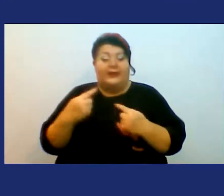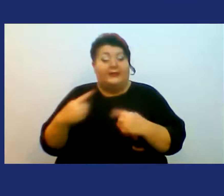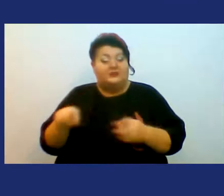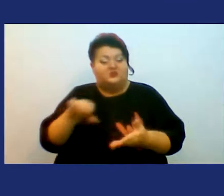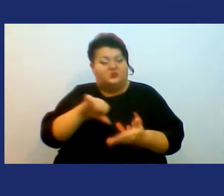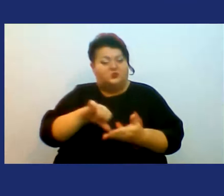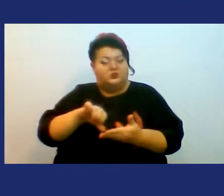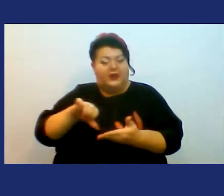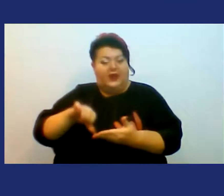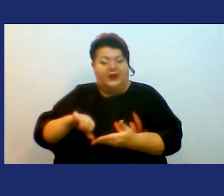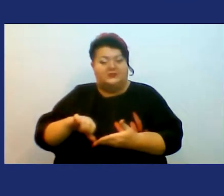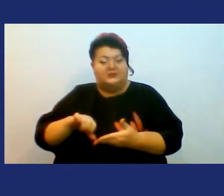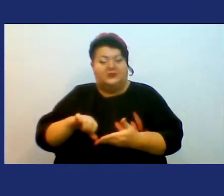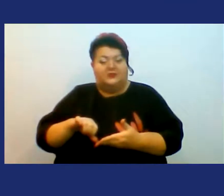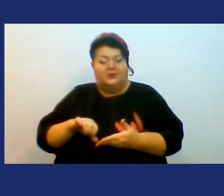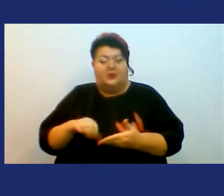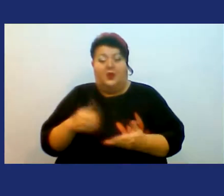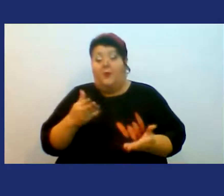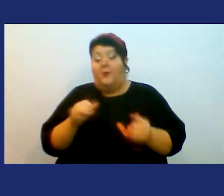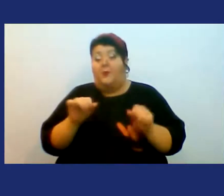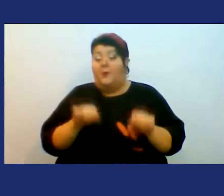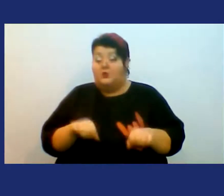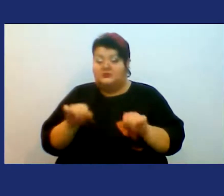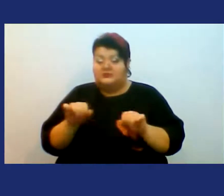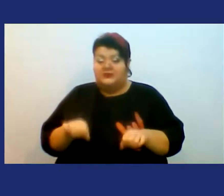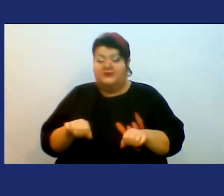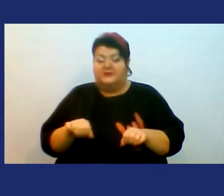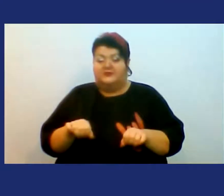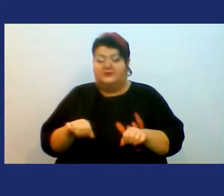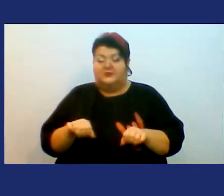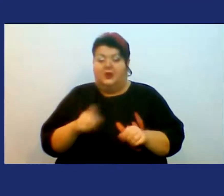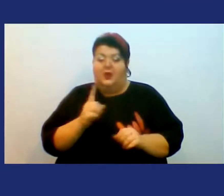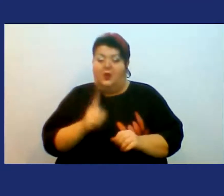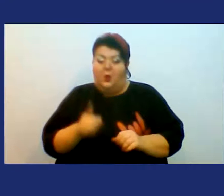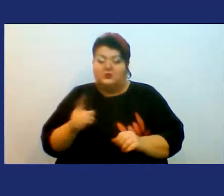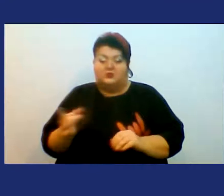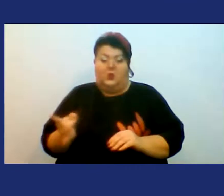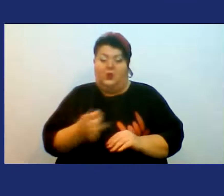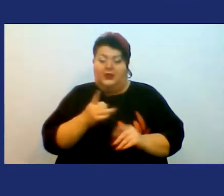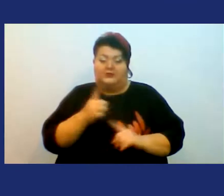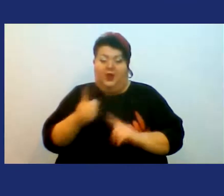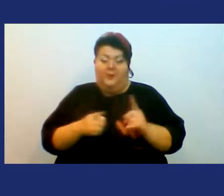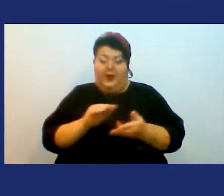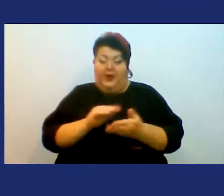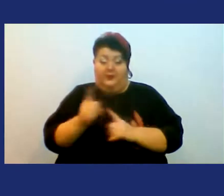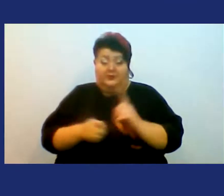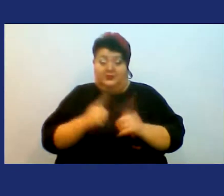is really considered to be the good practice worldwide, to have such independent districting